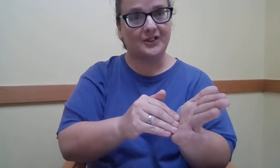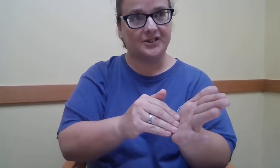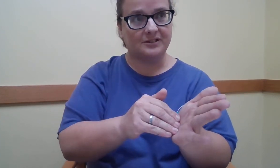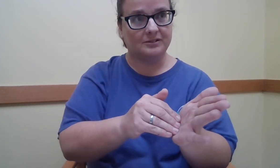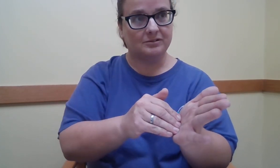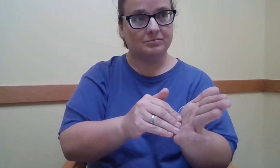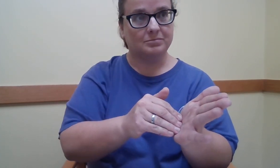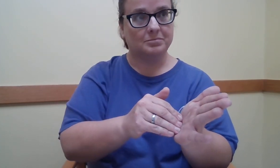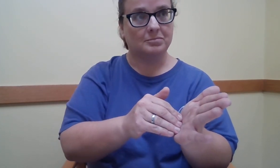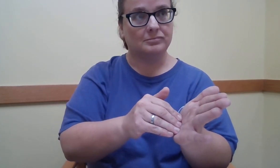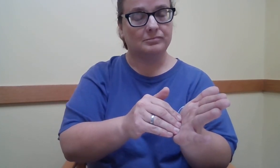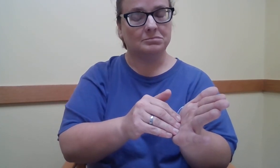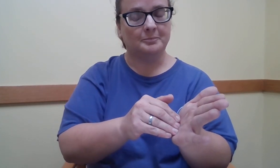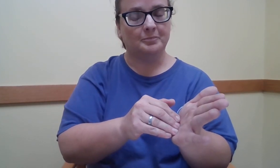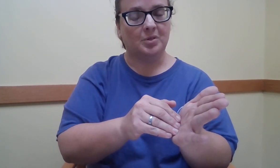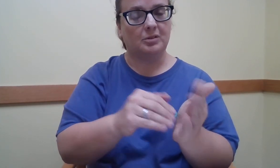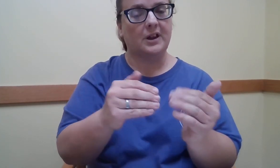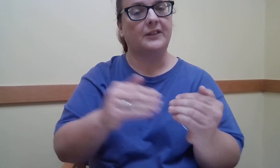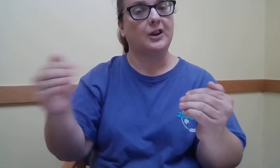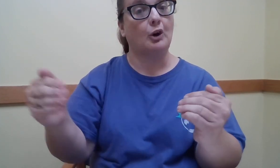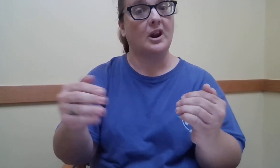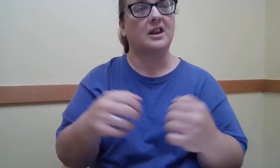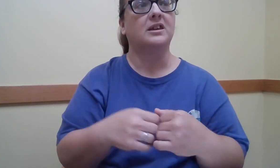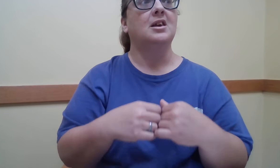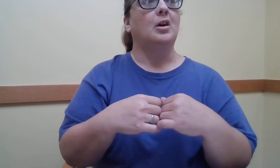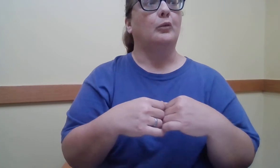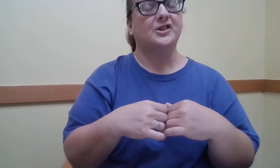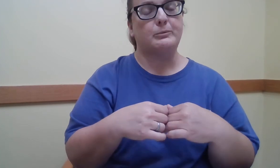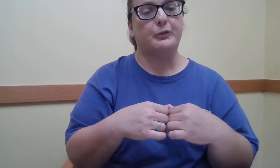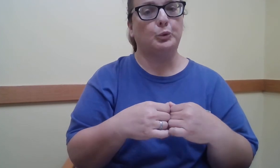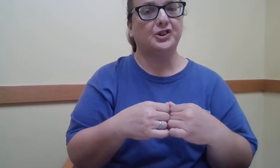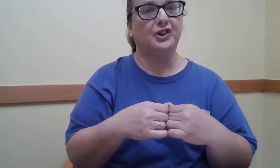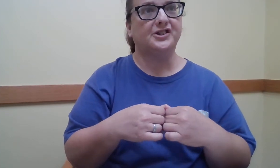10,000. Okay, and then going on. For example, if you were going to say